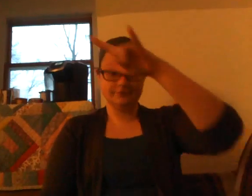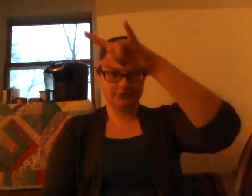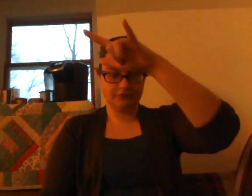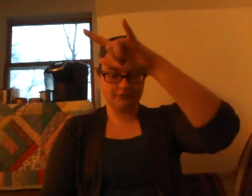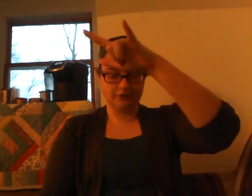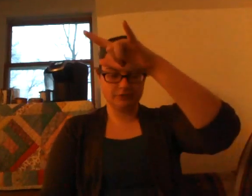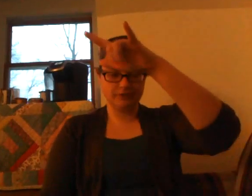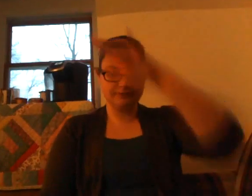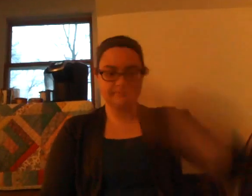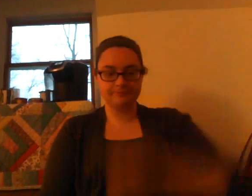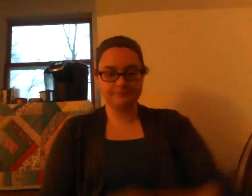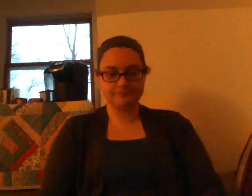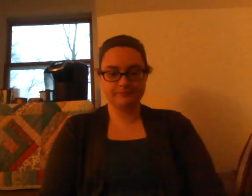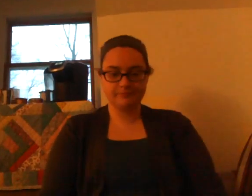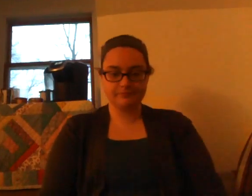The first one.